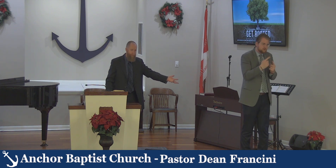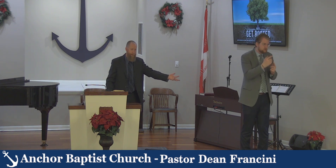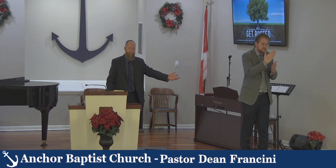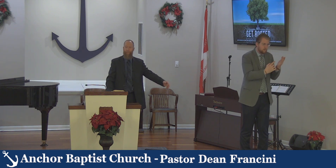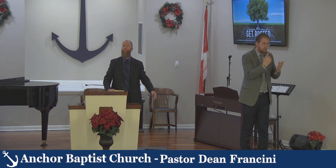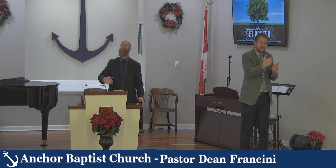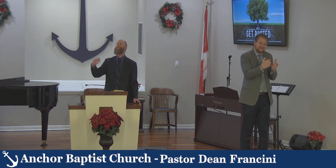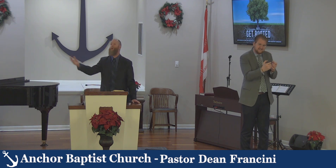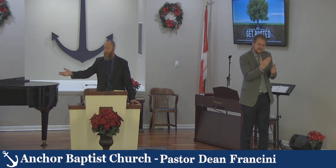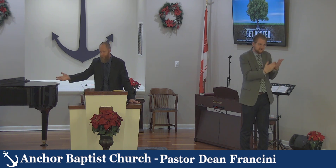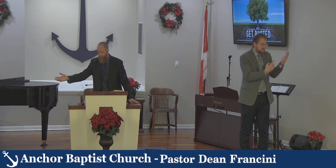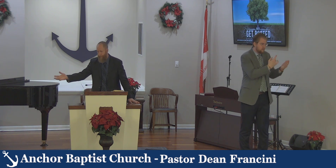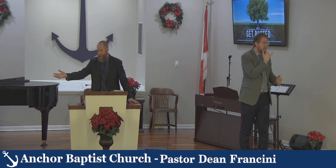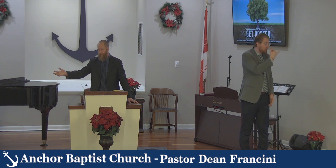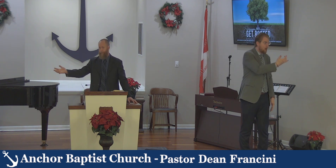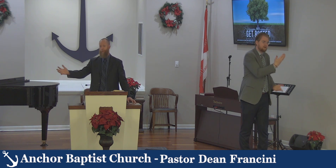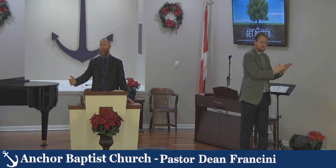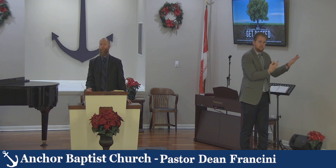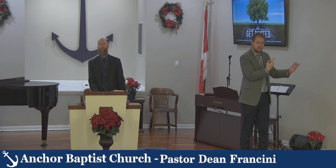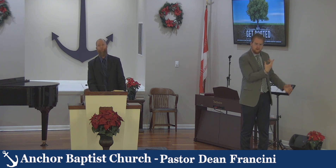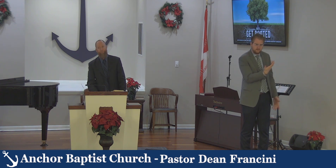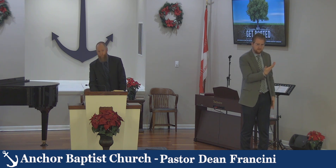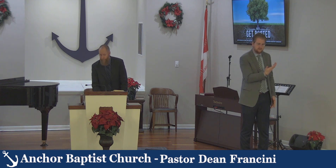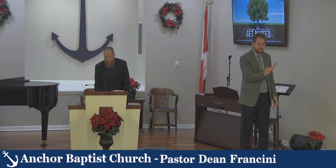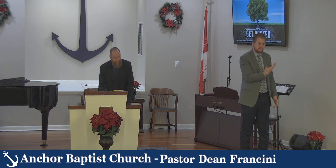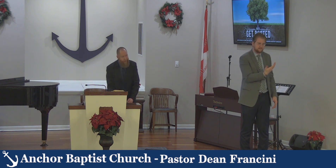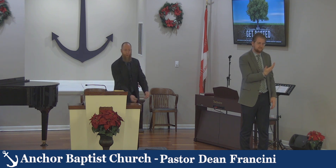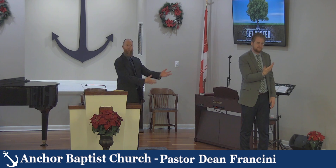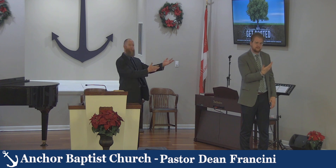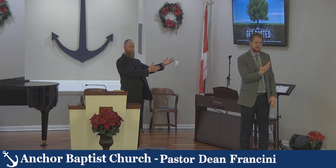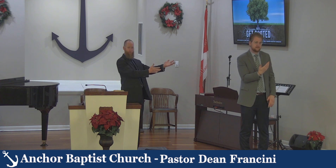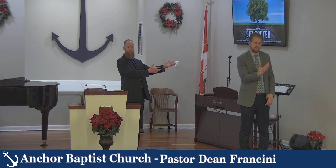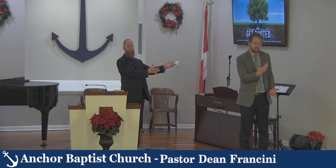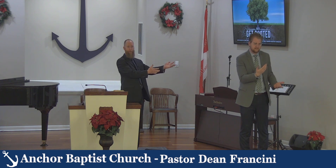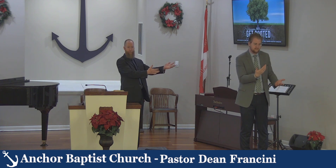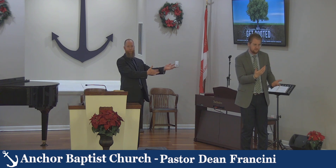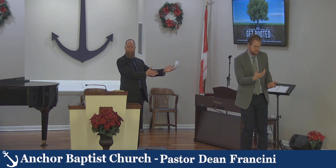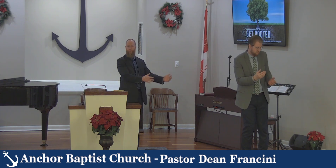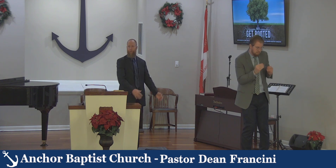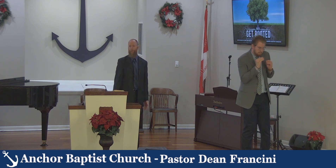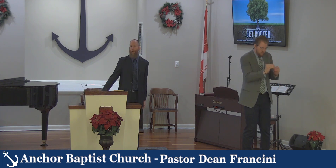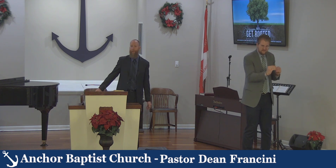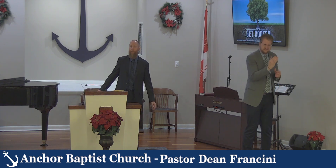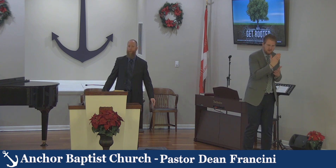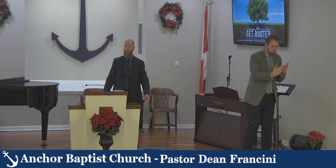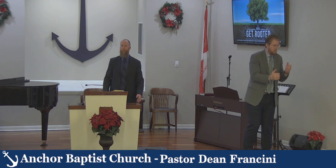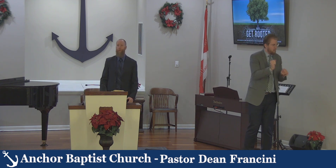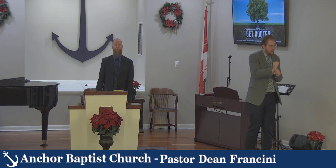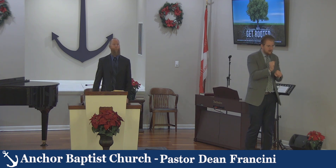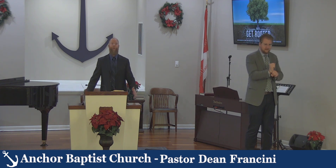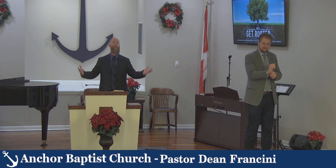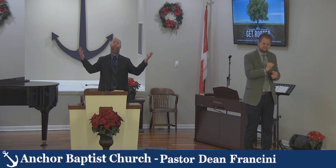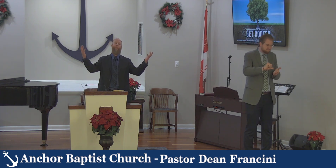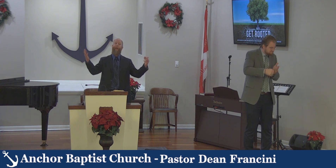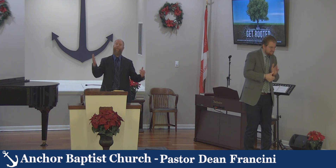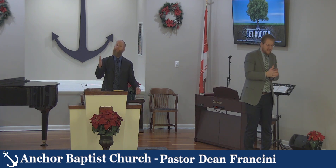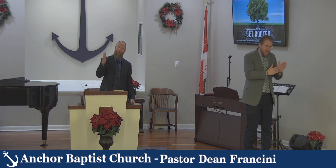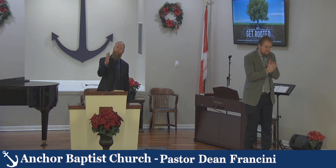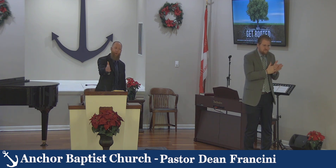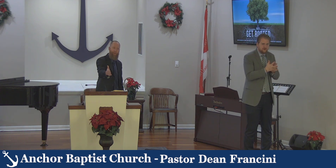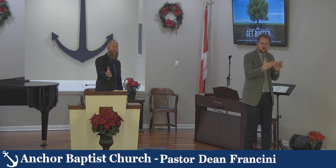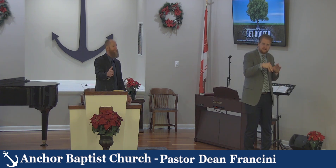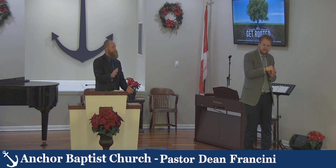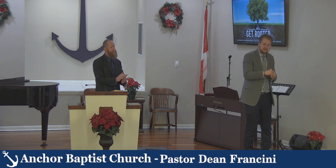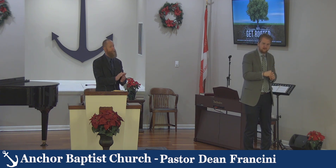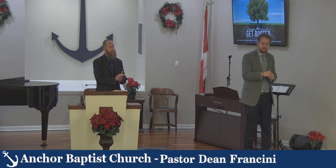to somebody, give a phone call to somebody, put in some elbow grease for somebody, right? Be the one that has to go